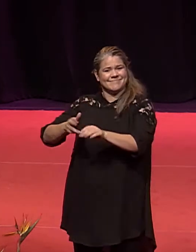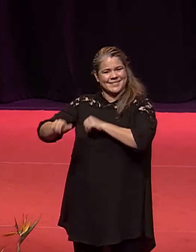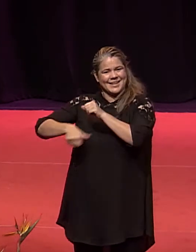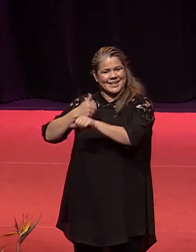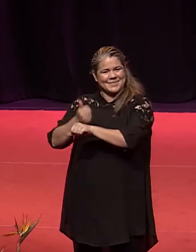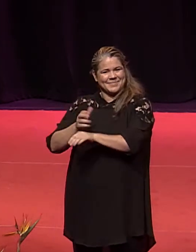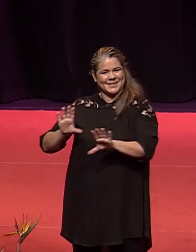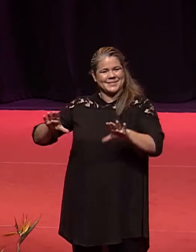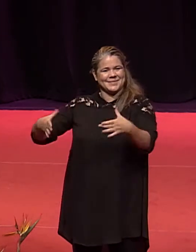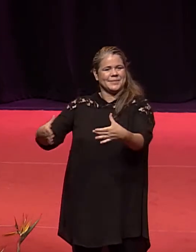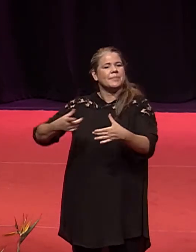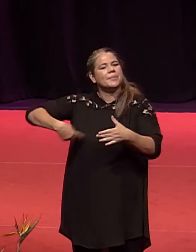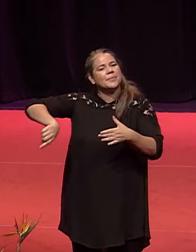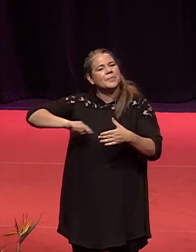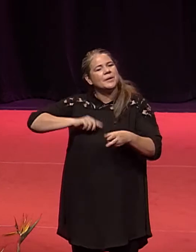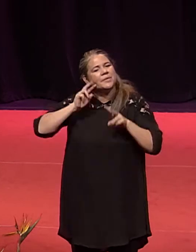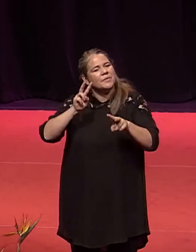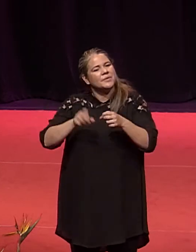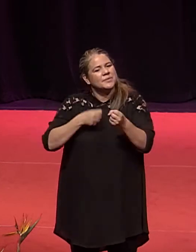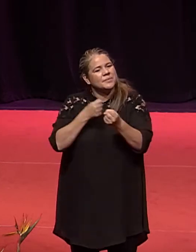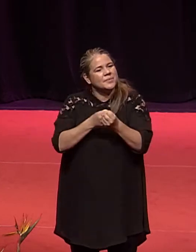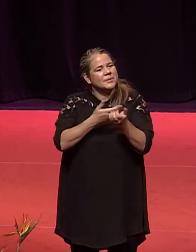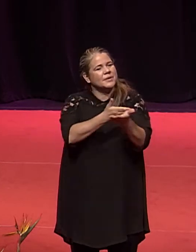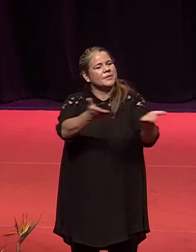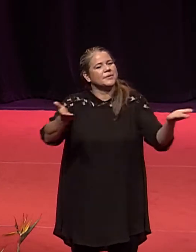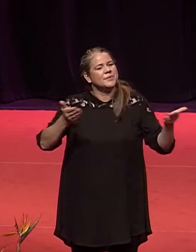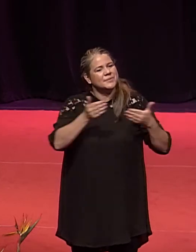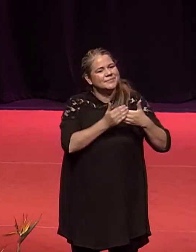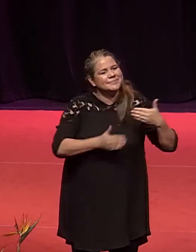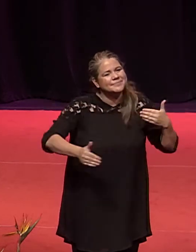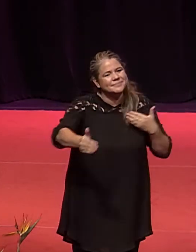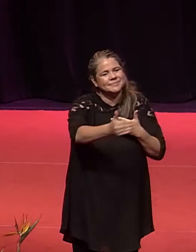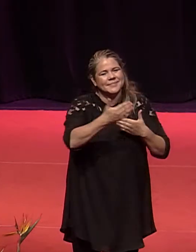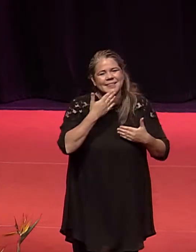forward to supporting you throughout your career and life. Thank you.